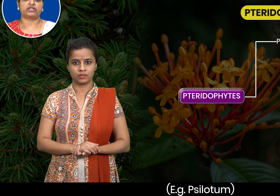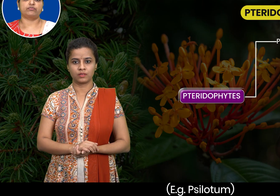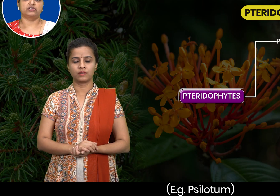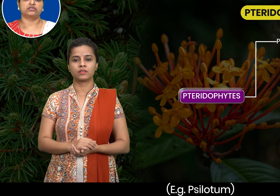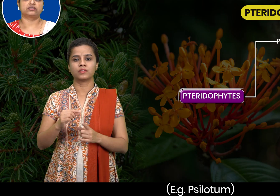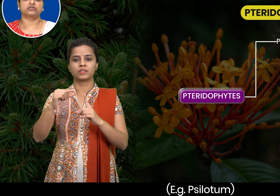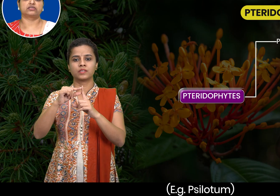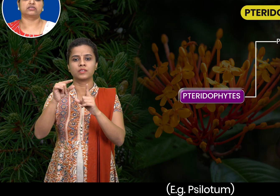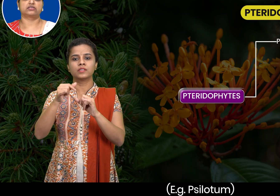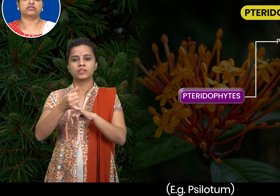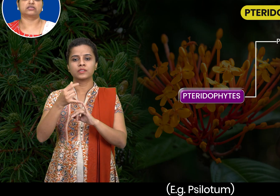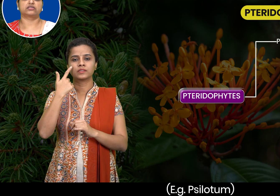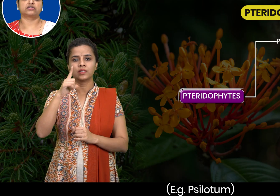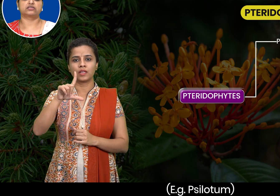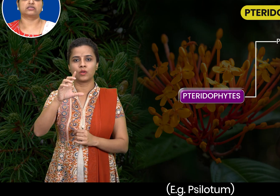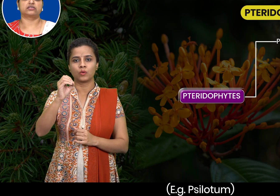Psilotum,